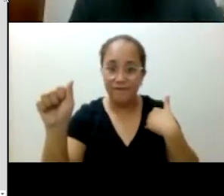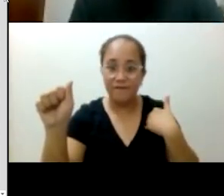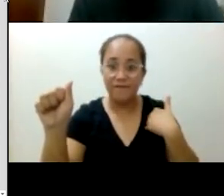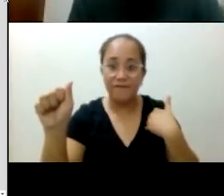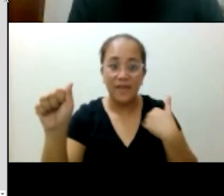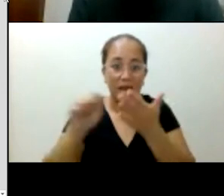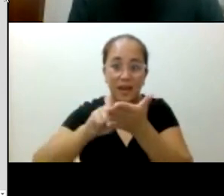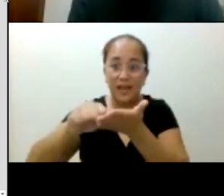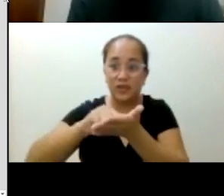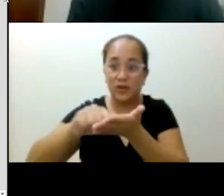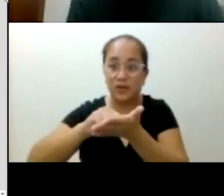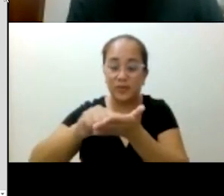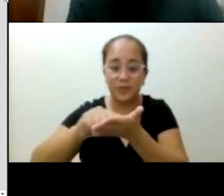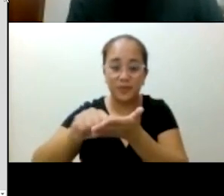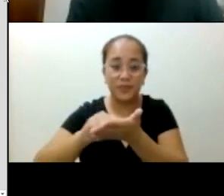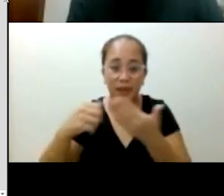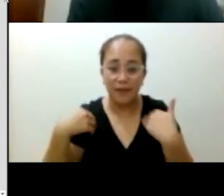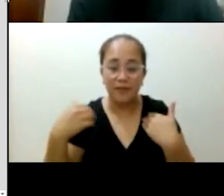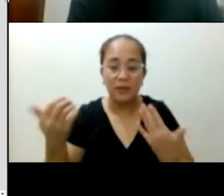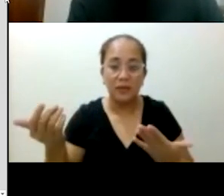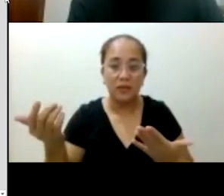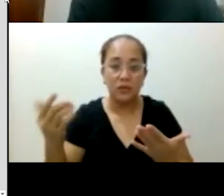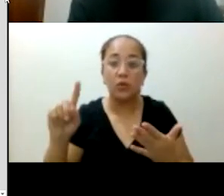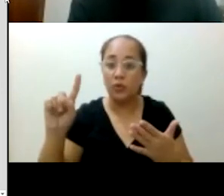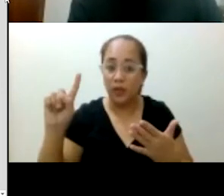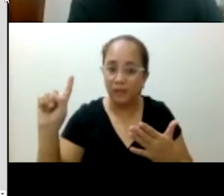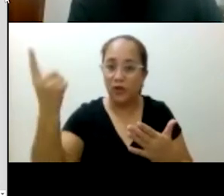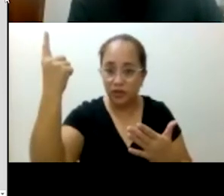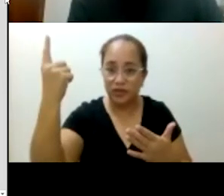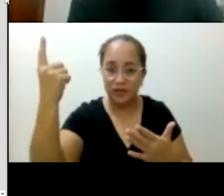eraser. So that one will go first.